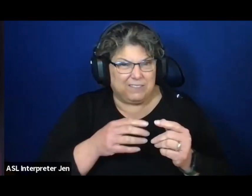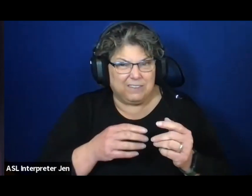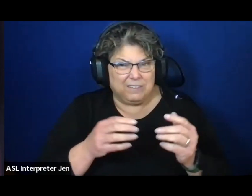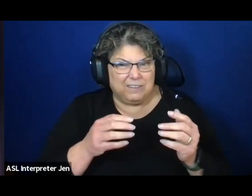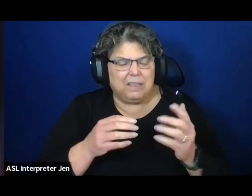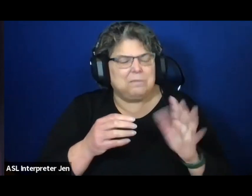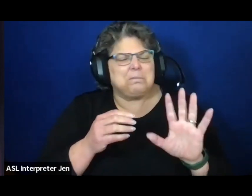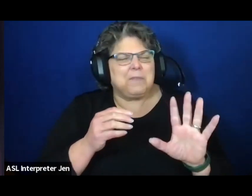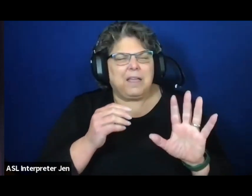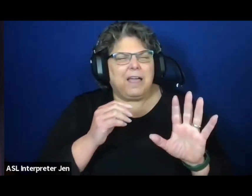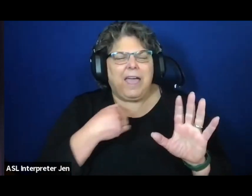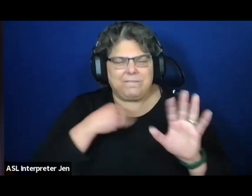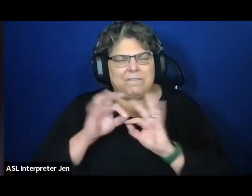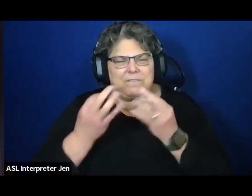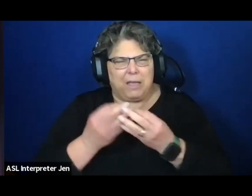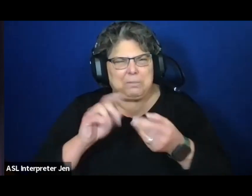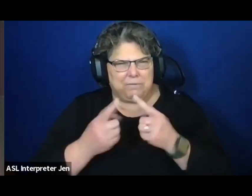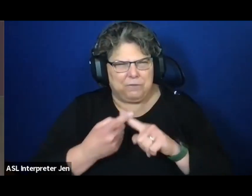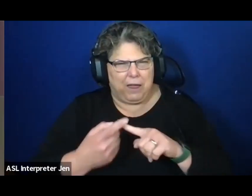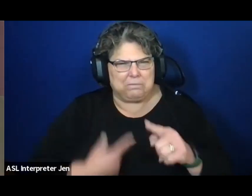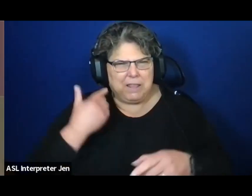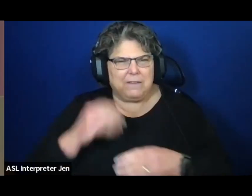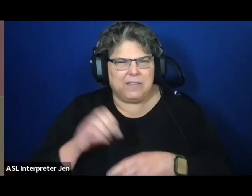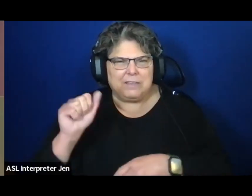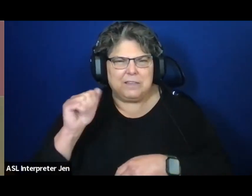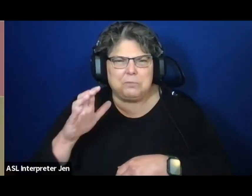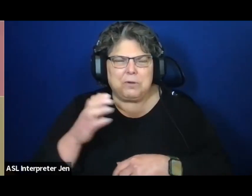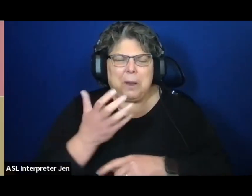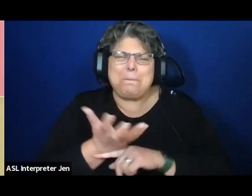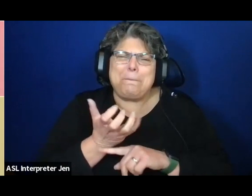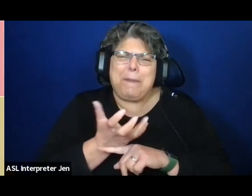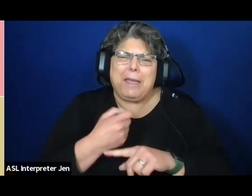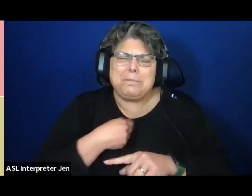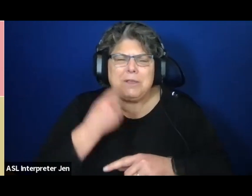have a family friend who lives in Sacramento, been begging me to farm for